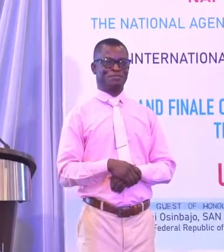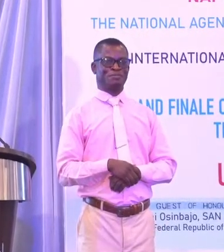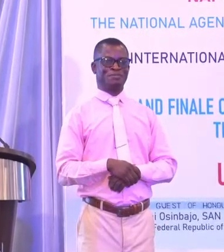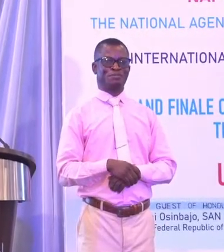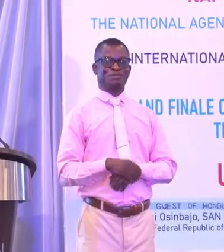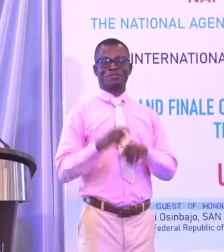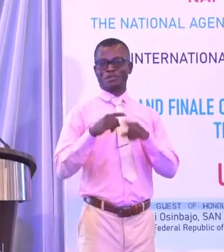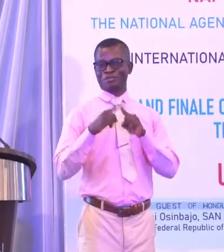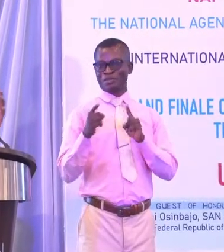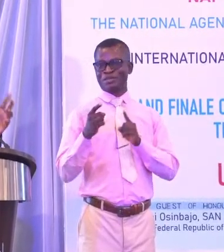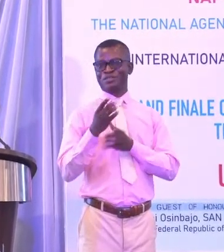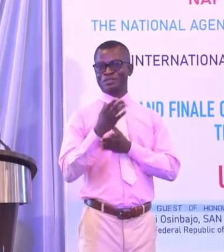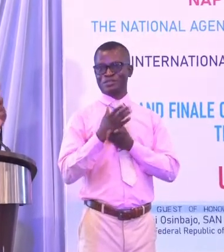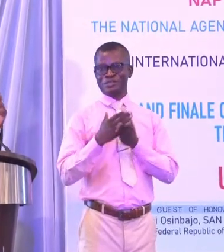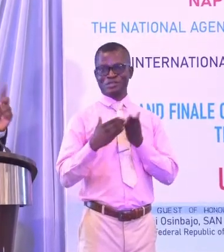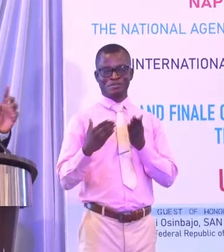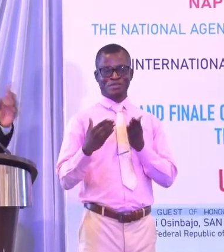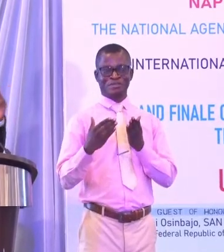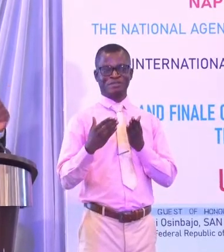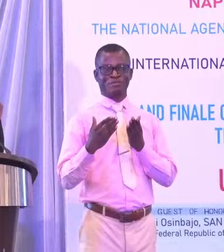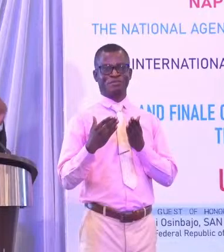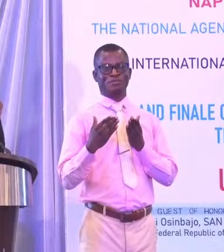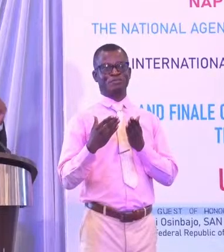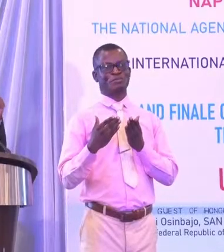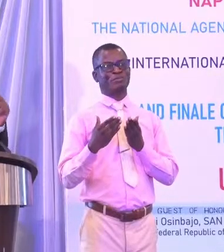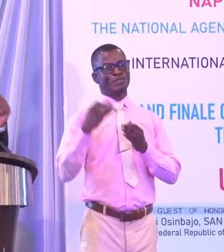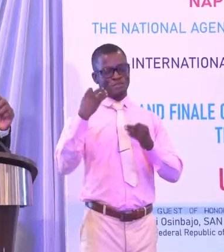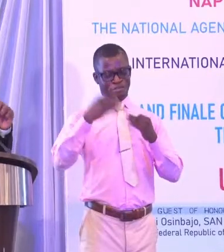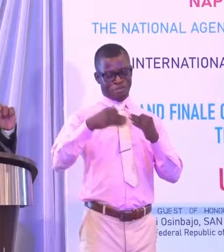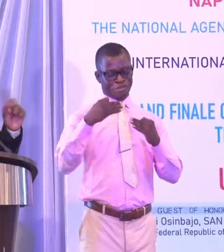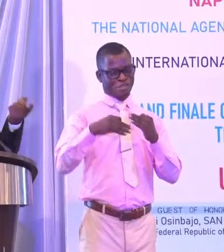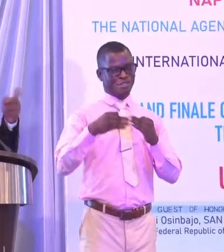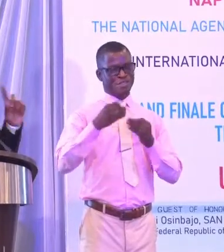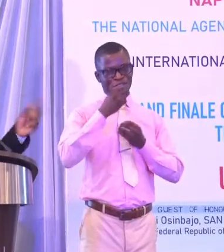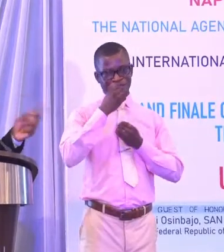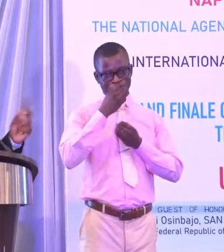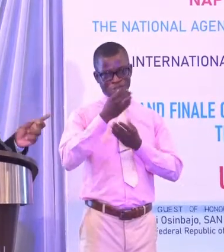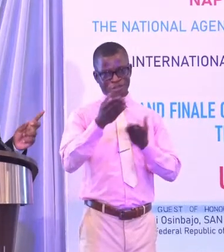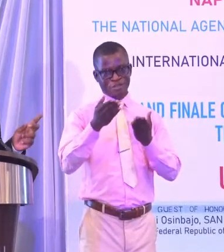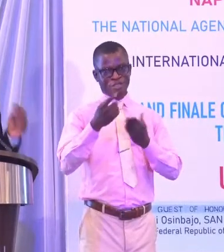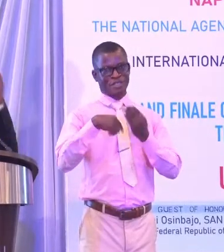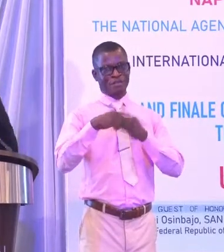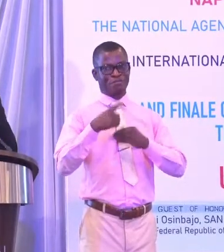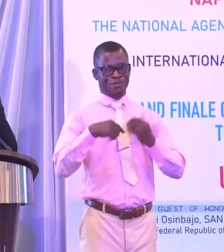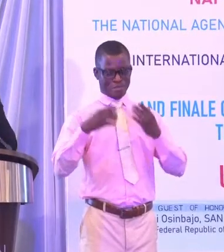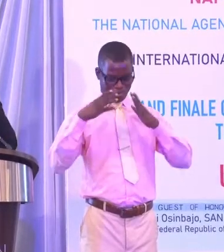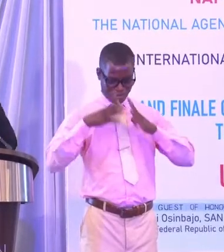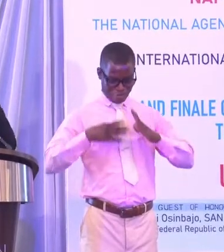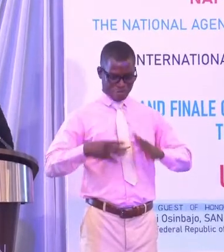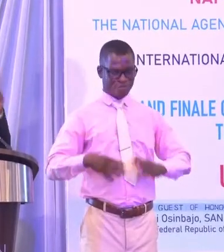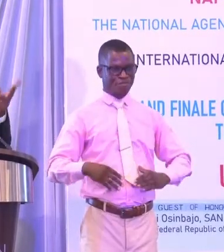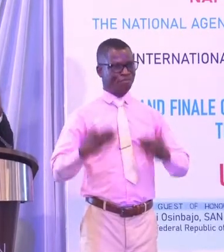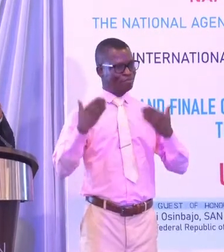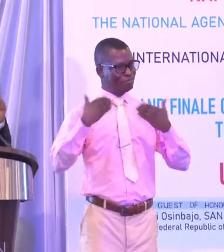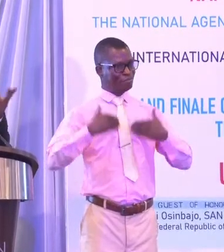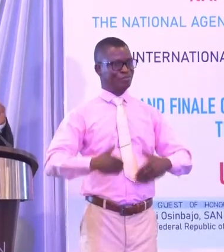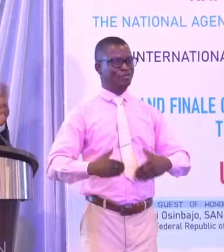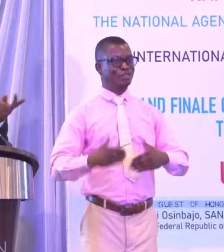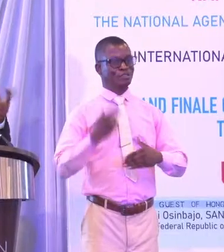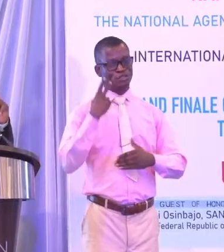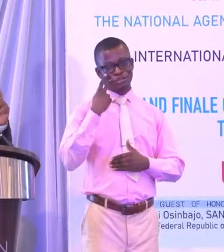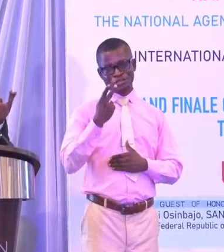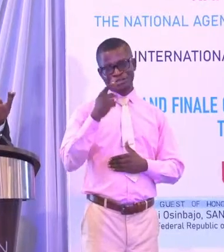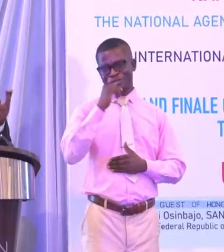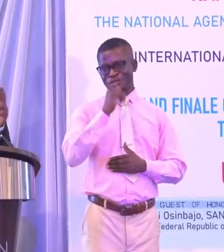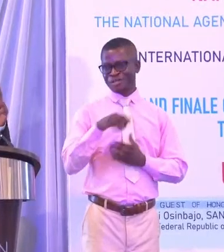But there's something, lawyers, the judges mentioned something about appearance. You know, I'm